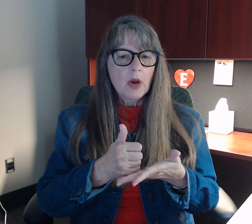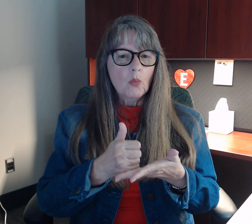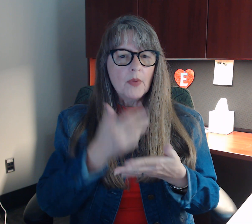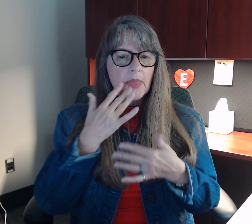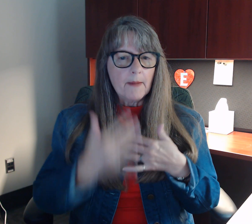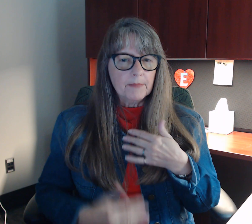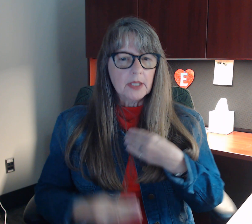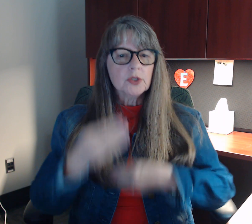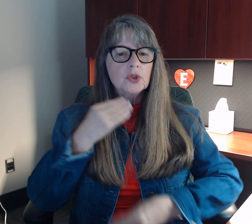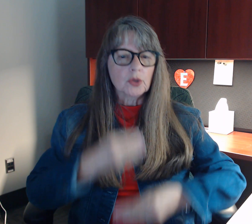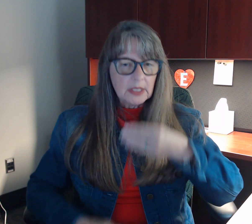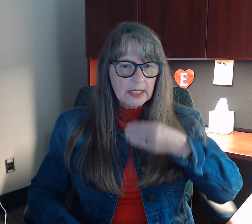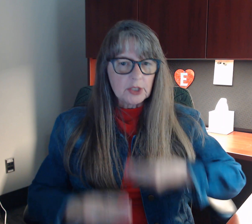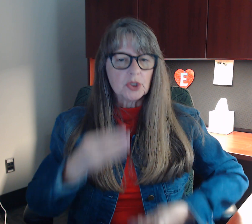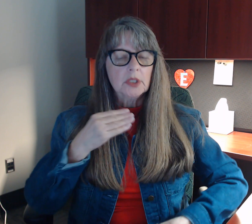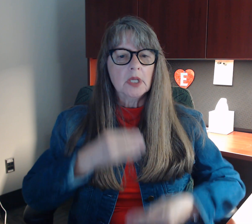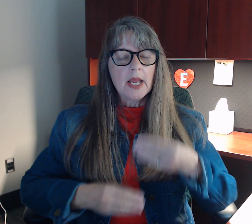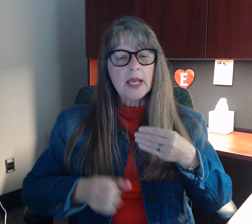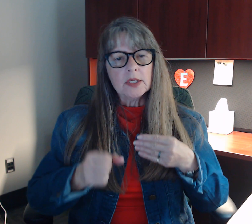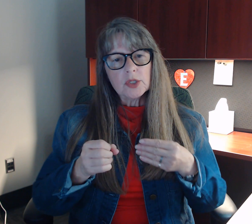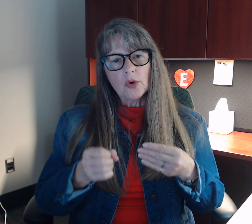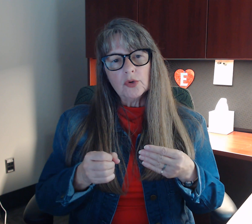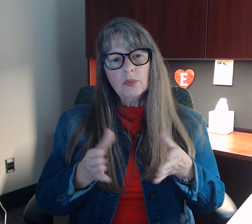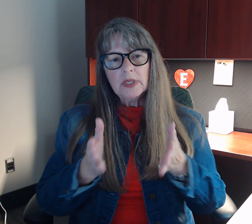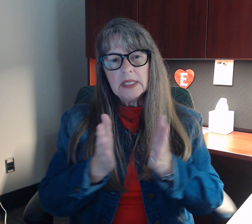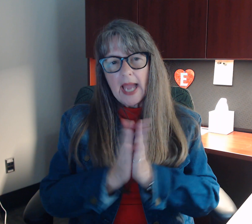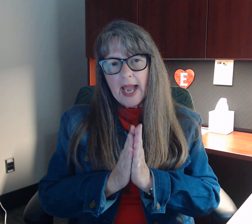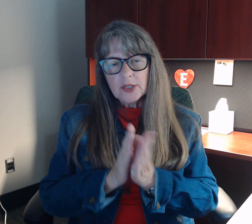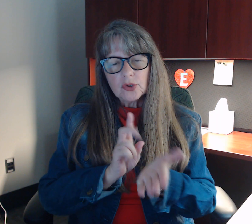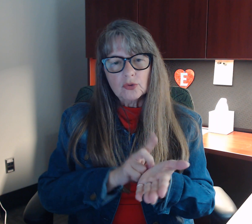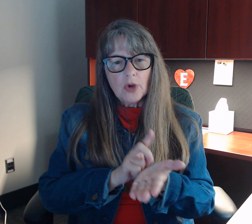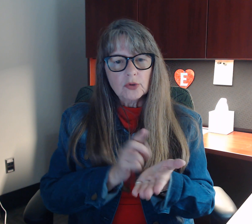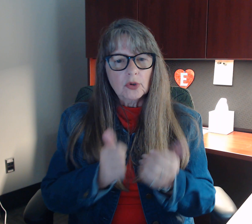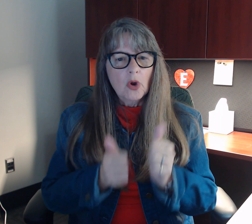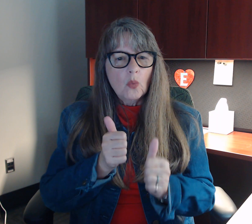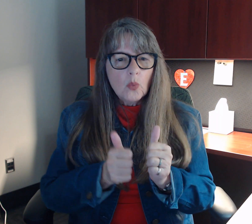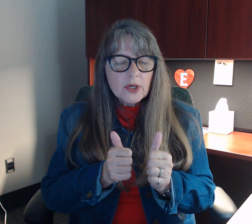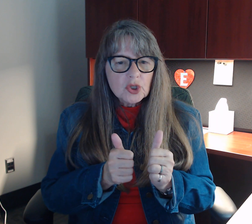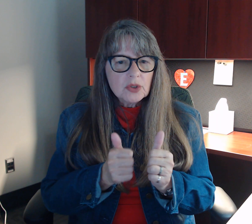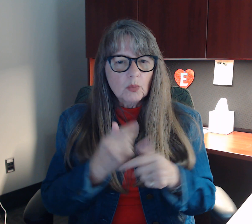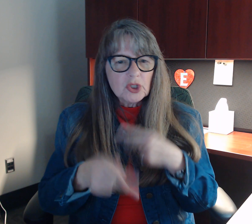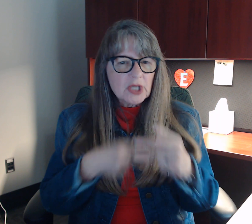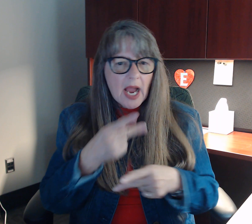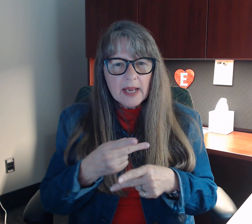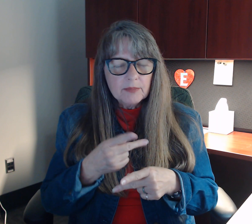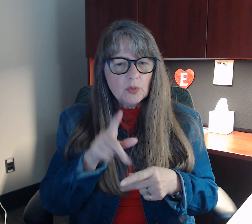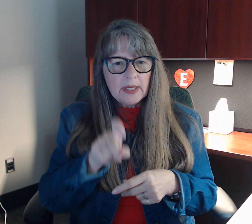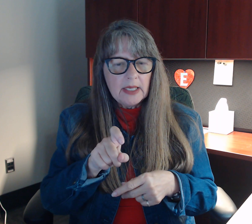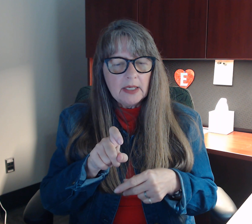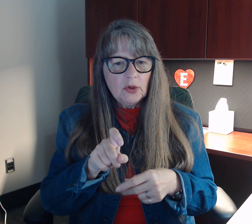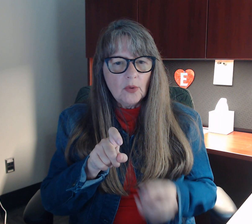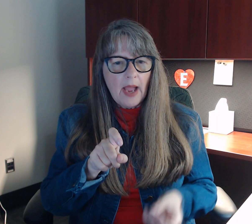with that blood circulation. And so you would need to ask your doctor, which type do I need? How